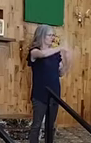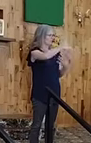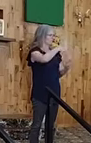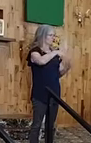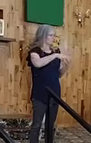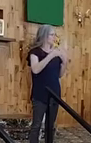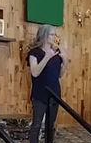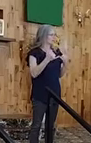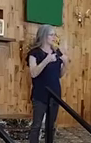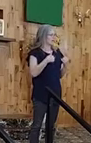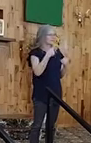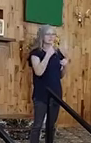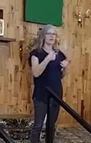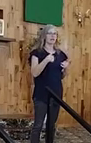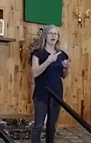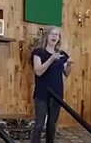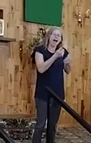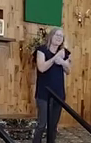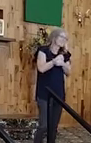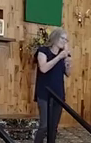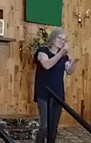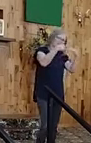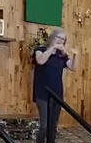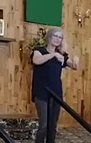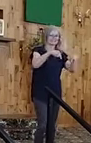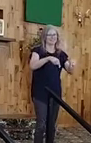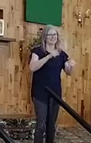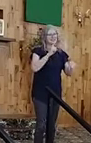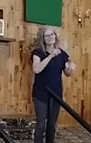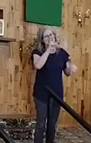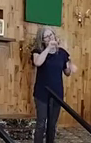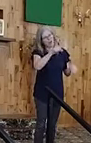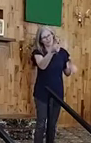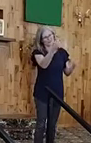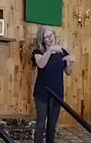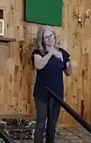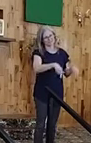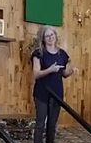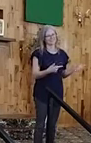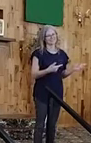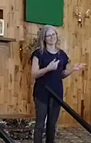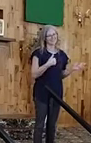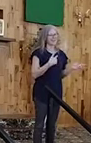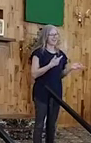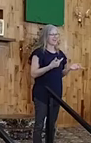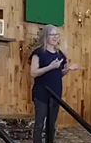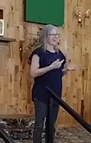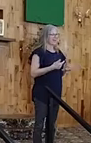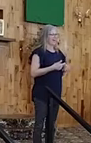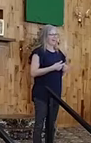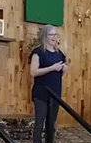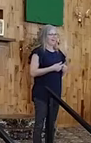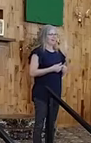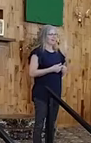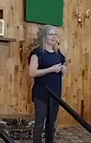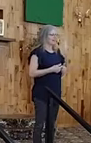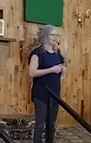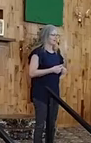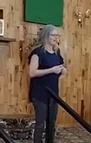today, I love coming here. I really do love coming here. And I said, I get